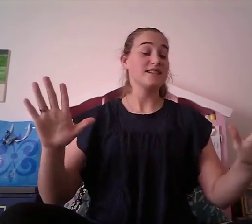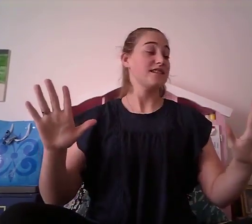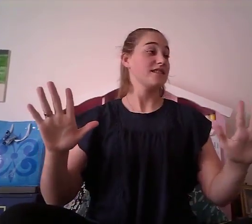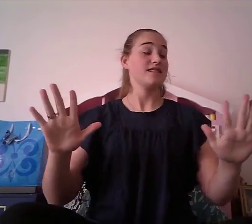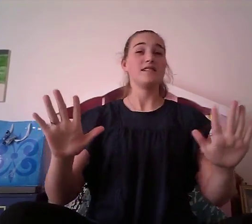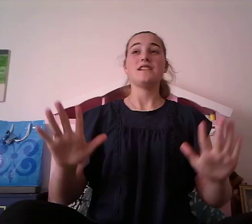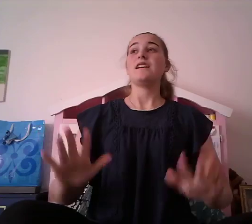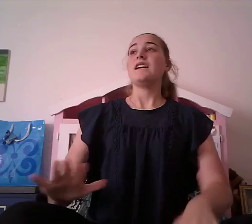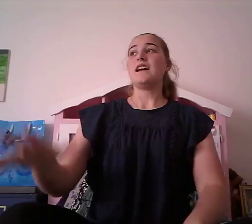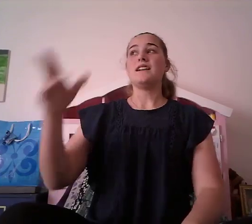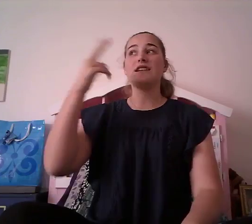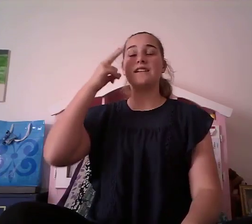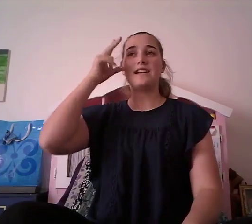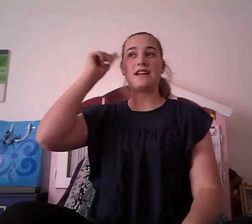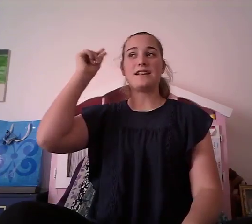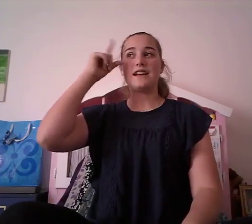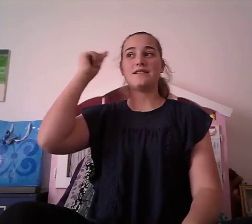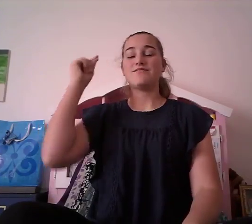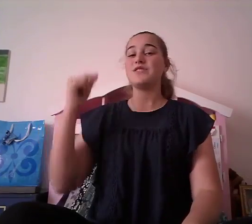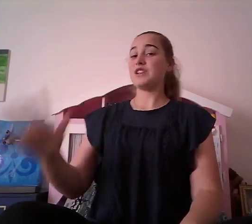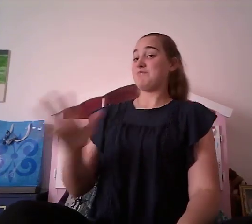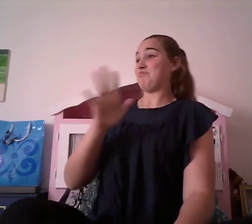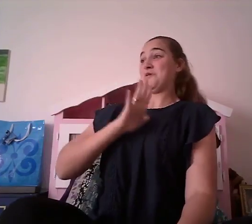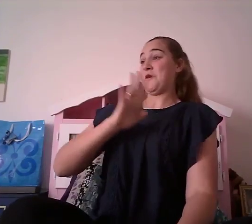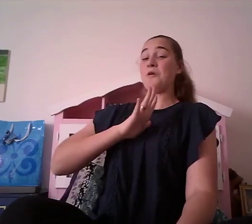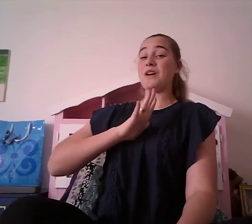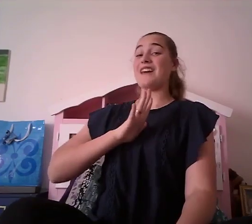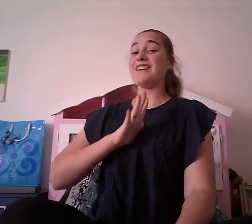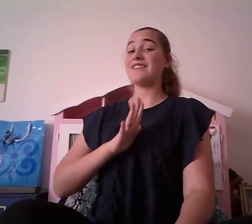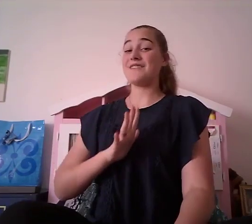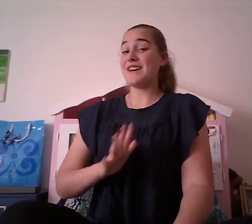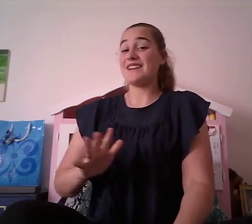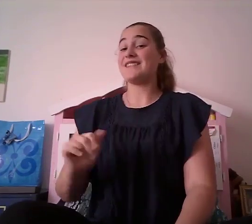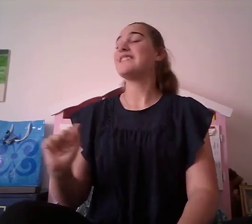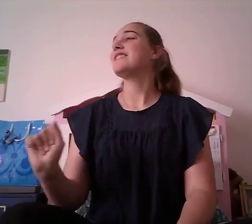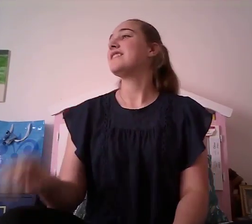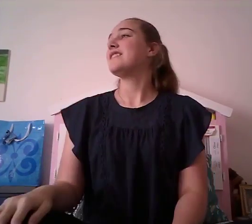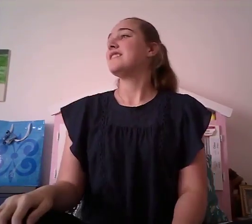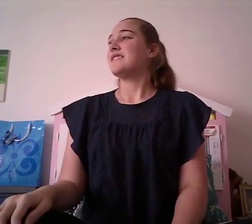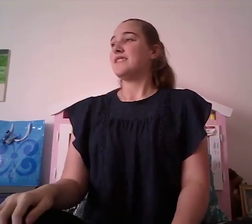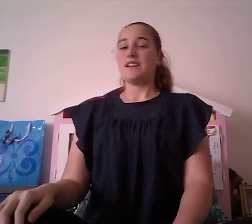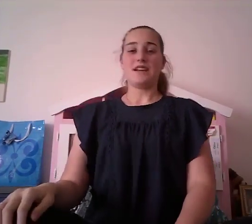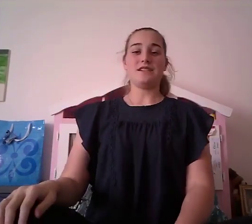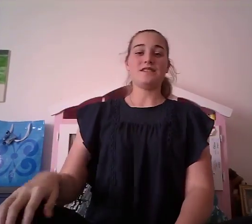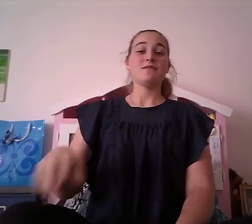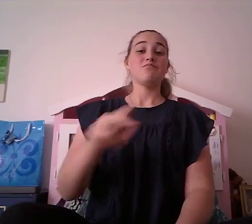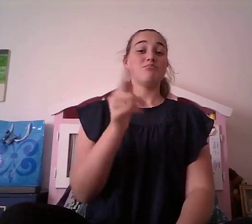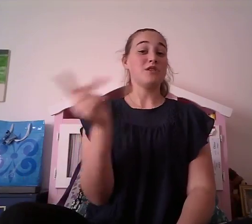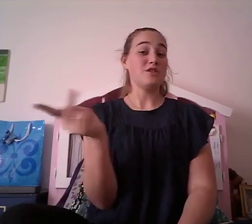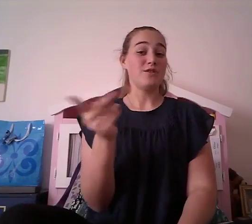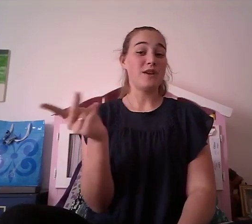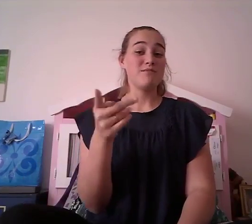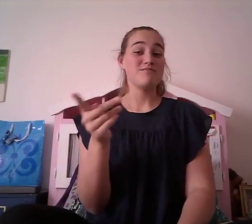it. And Gallaudet says, okay, fine. And the two of them,